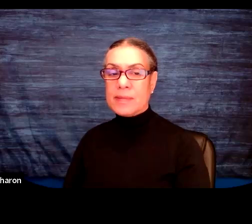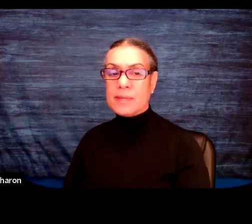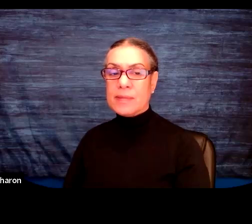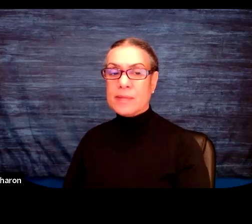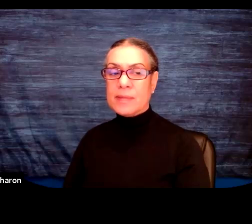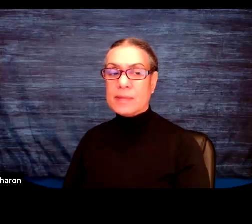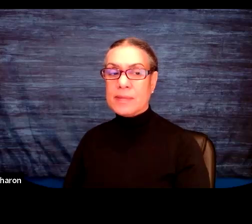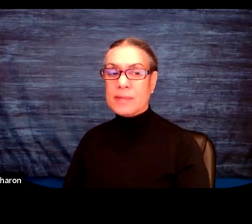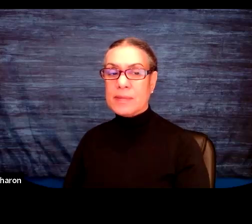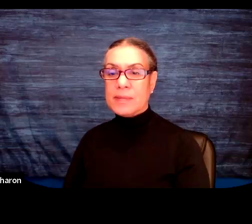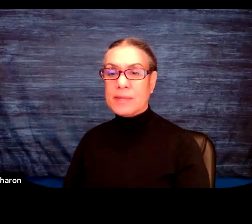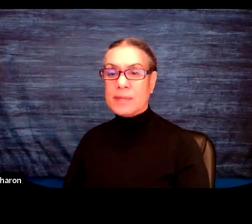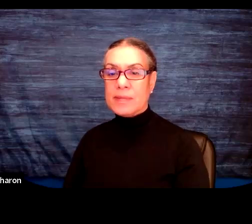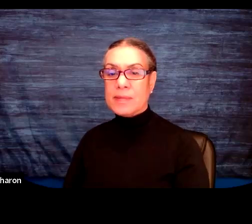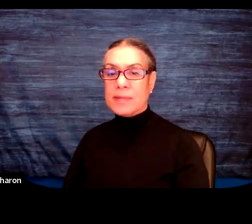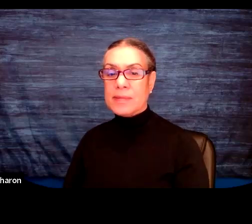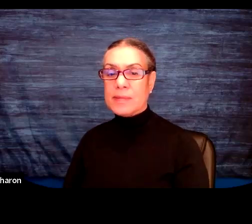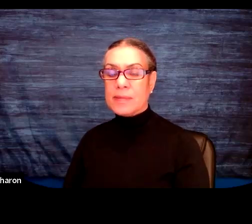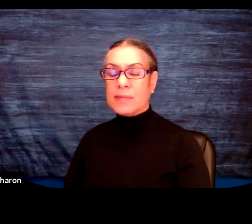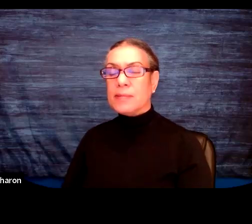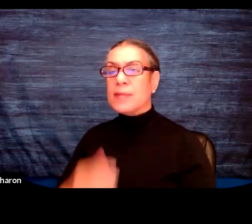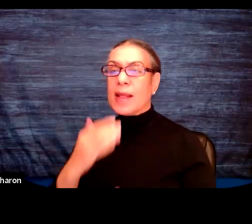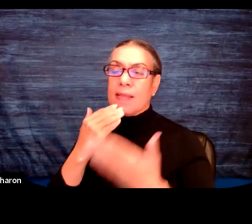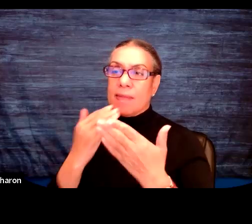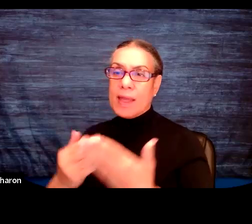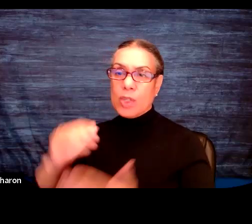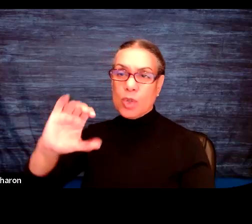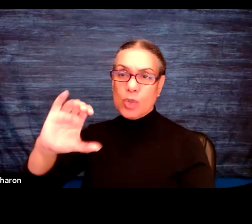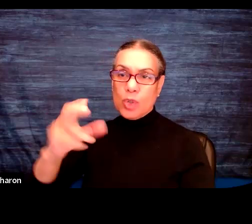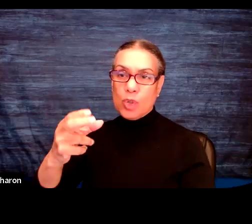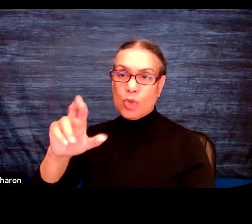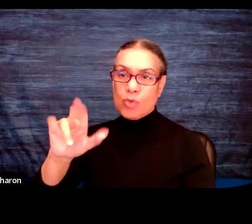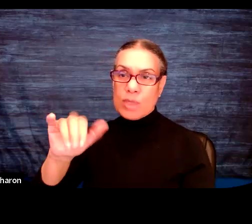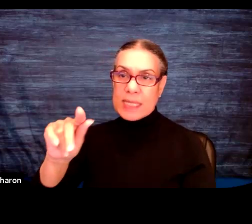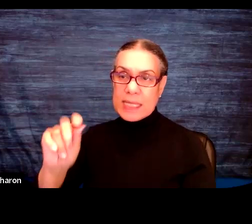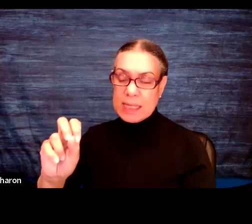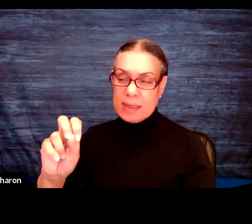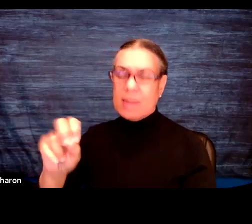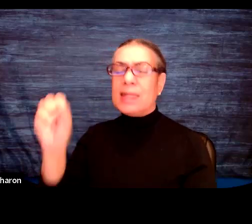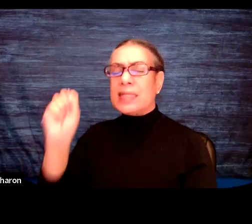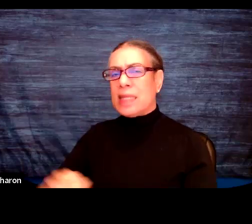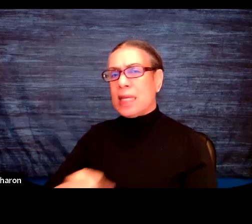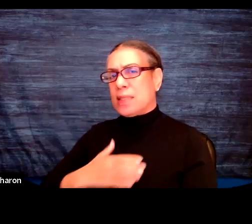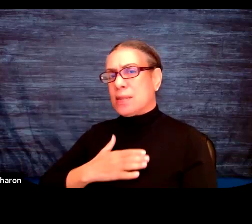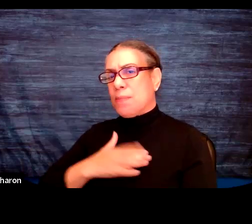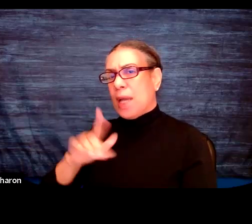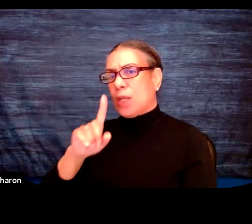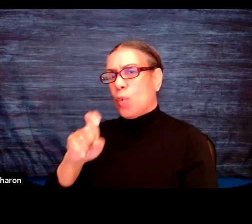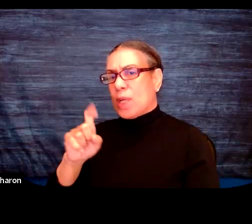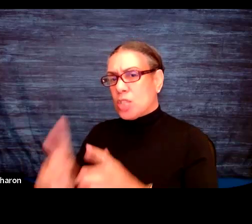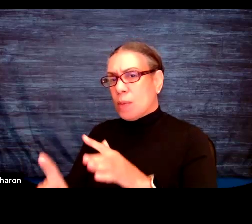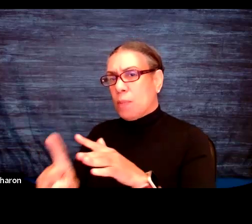ver con esto también. Yes, and thank you, Christine. And yes, my question arises